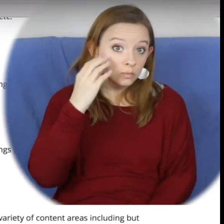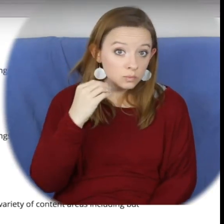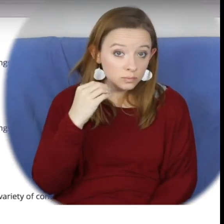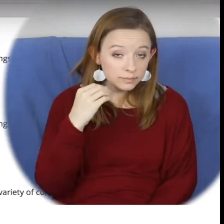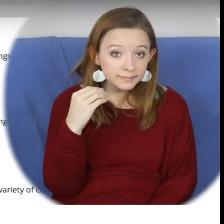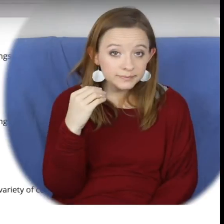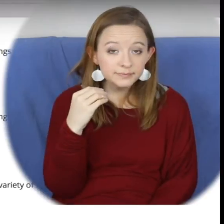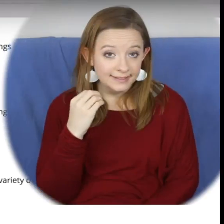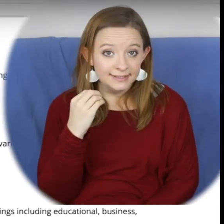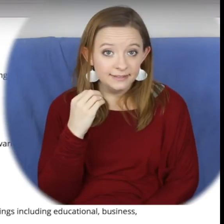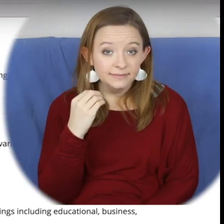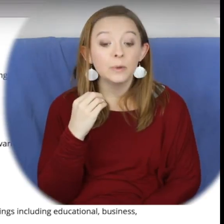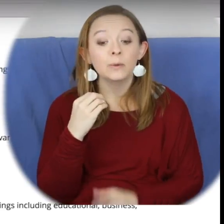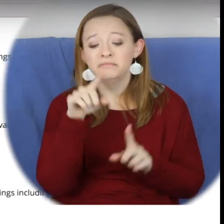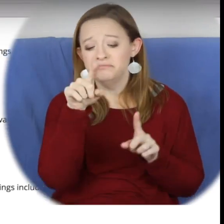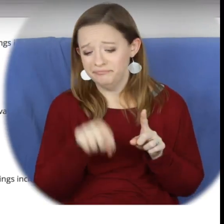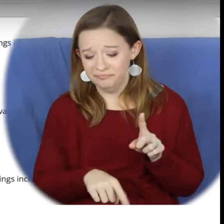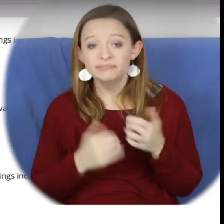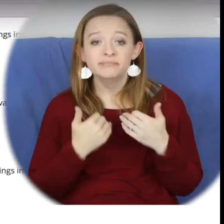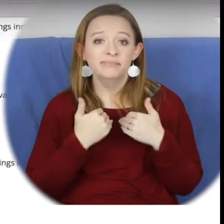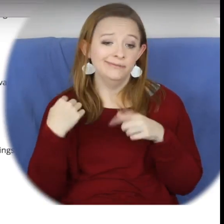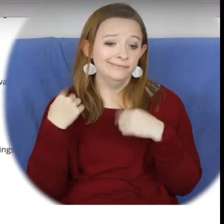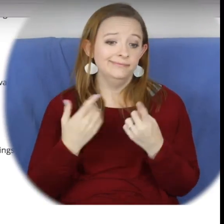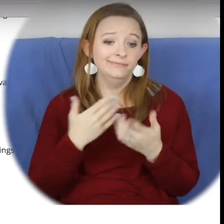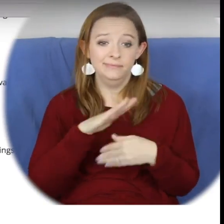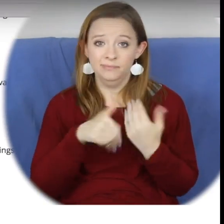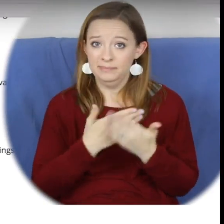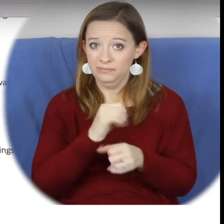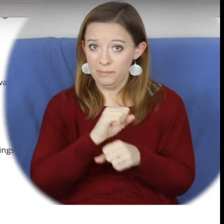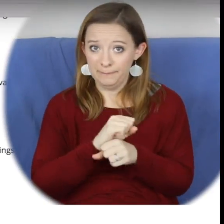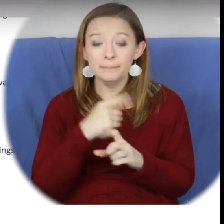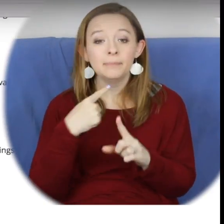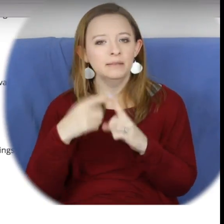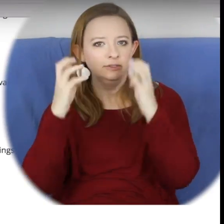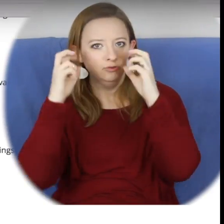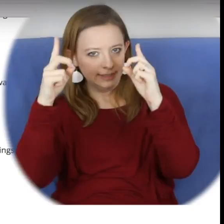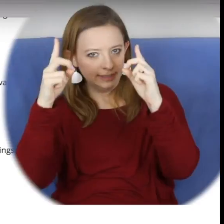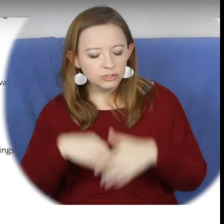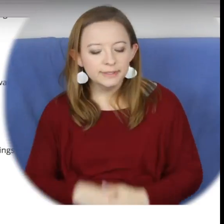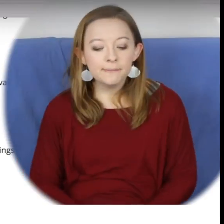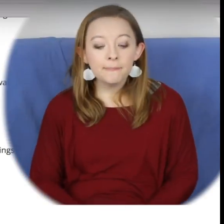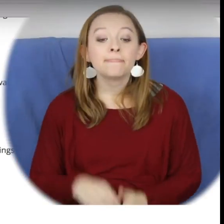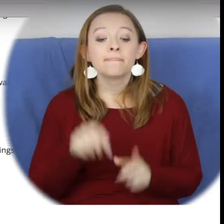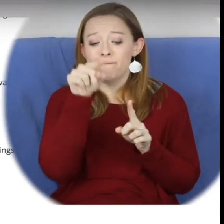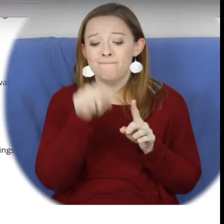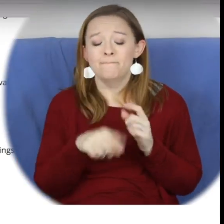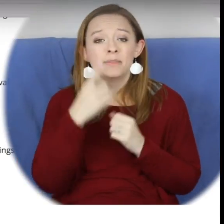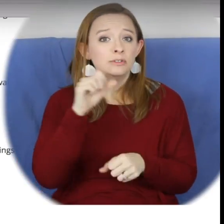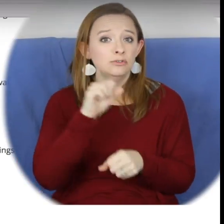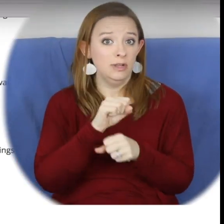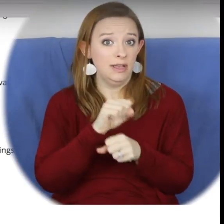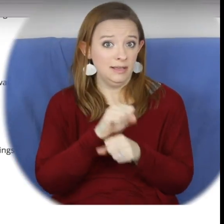your experiences. But if you keep scrolling down, I have a lot of different work jobs that I've